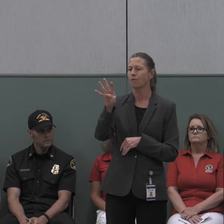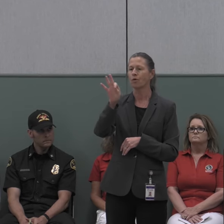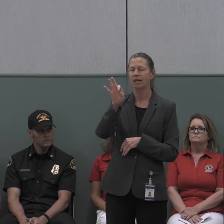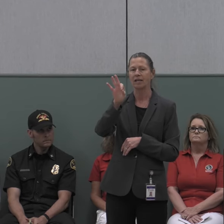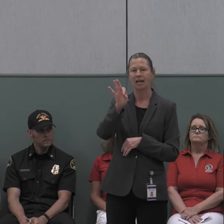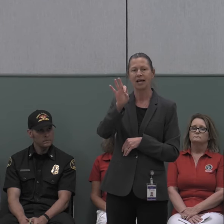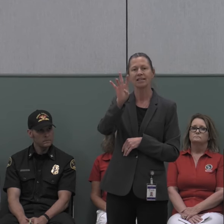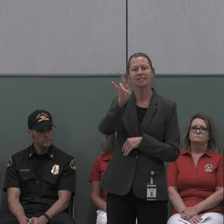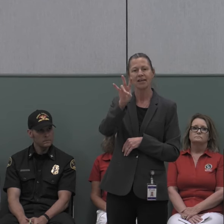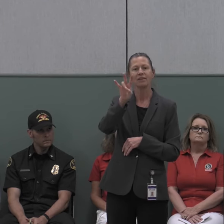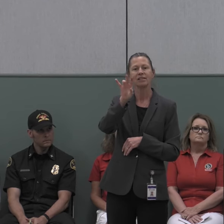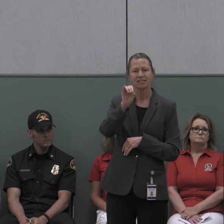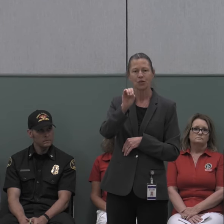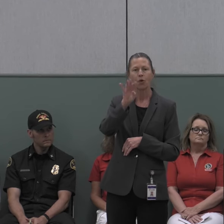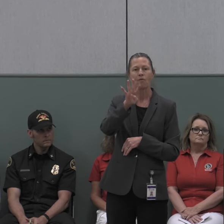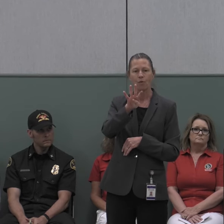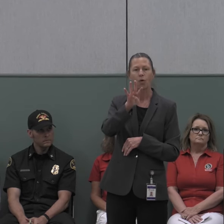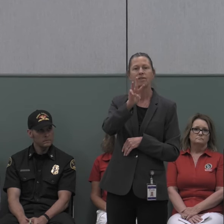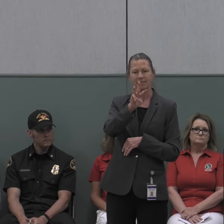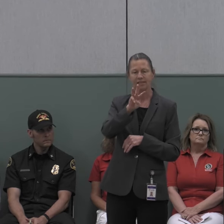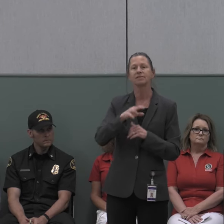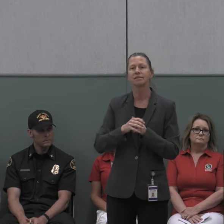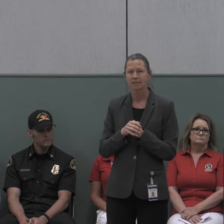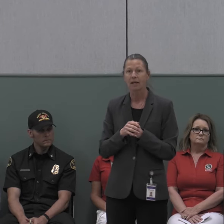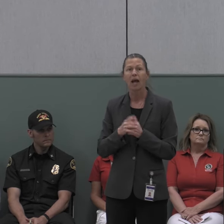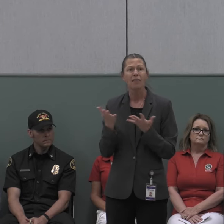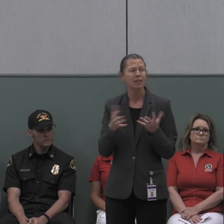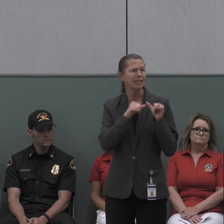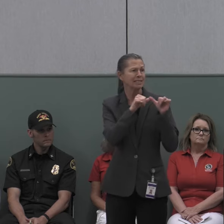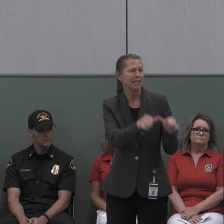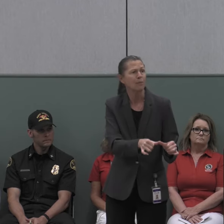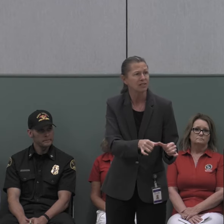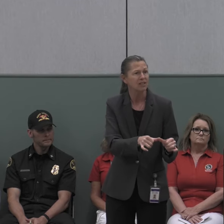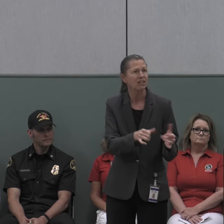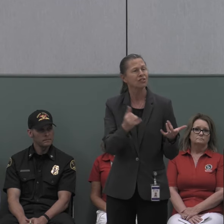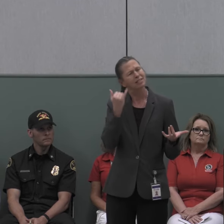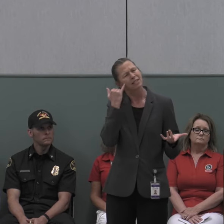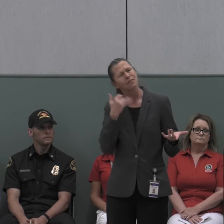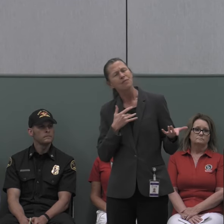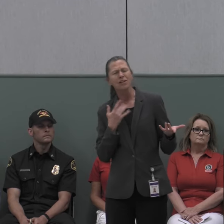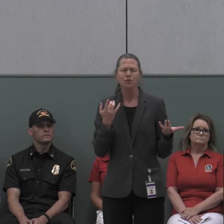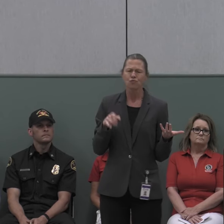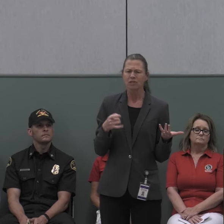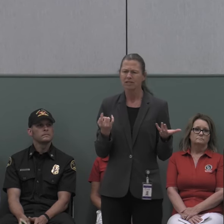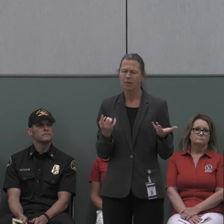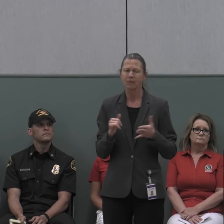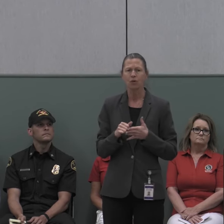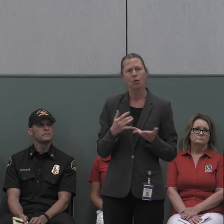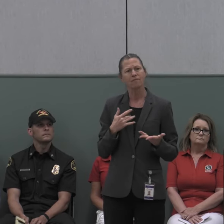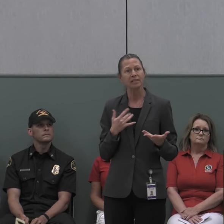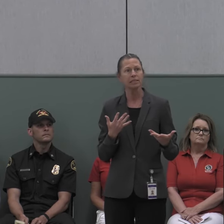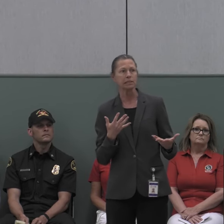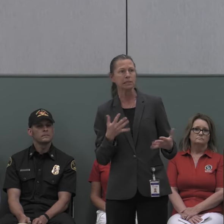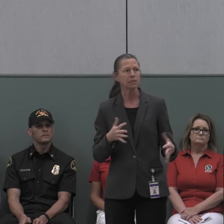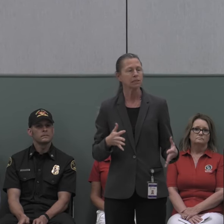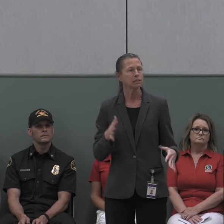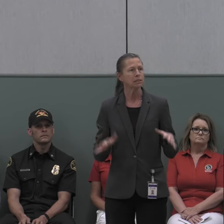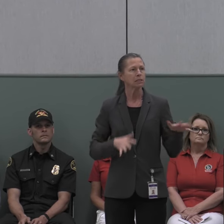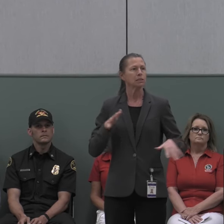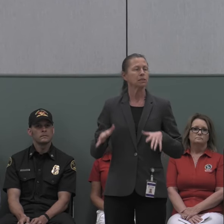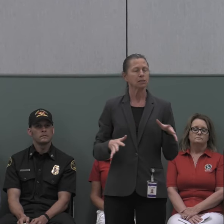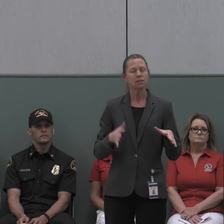760-499-7406. And the Stabilization Unit is just if you need something, you're kind of feeling a little more intense. These earthquakes have put a lot of pressure on all of